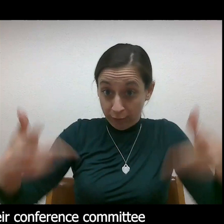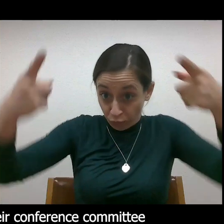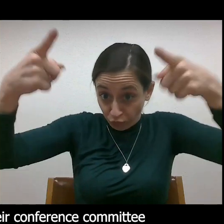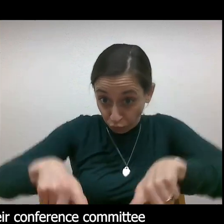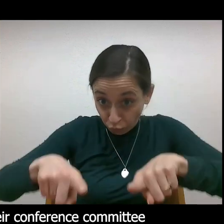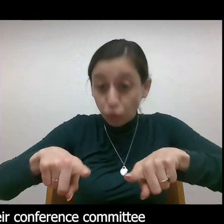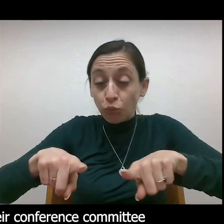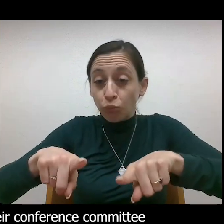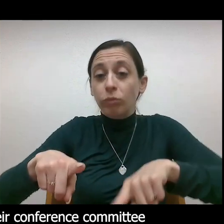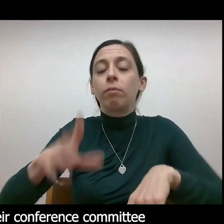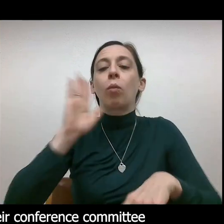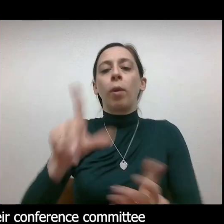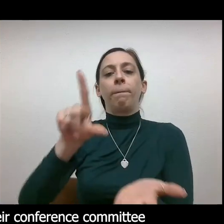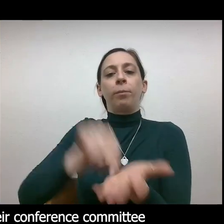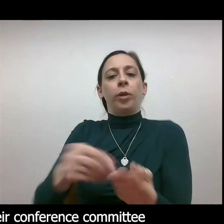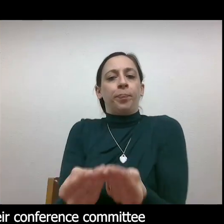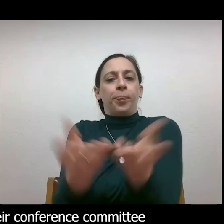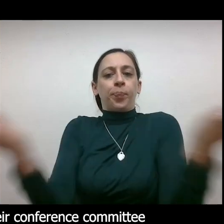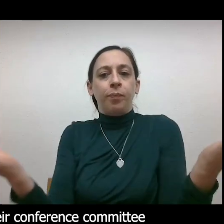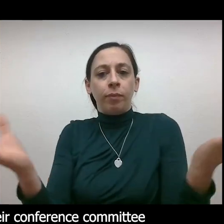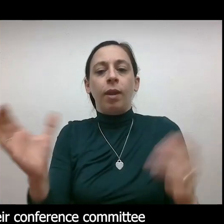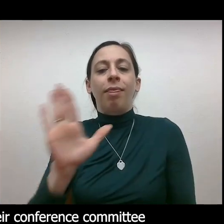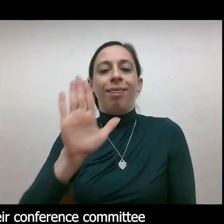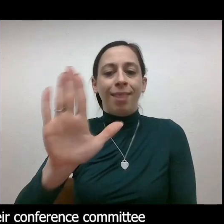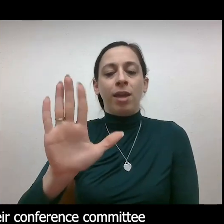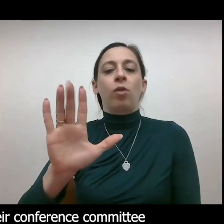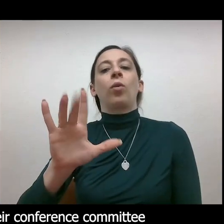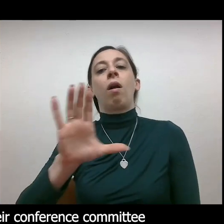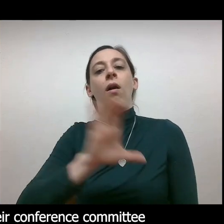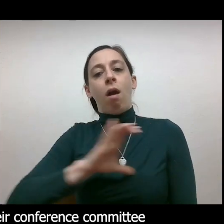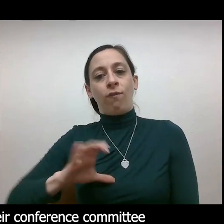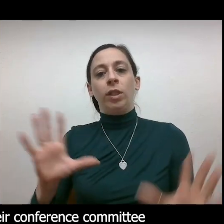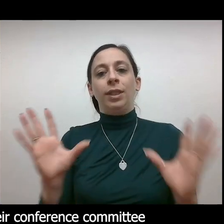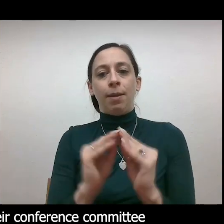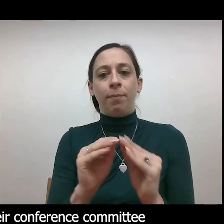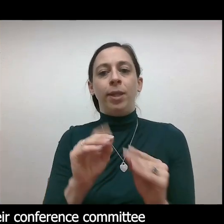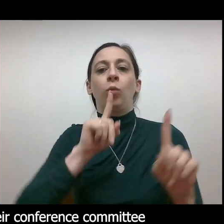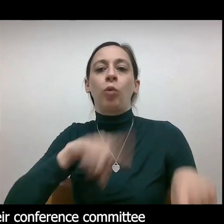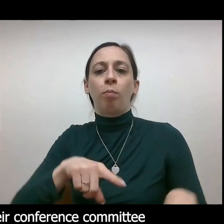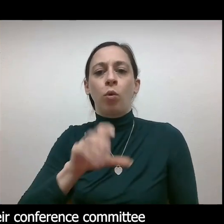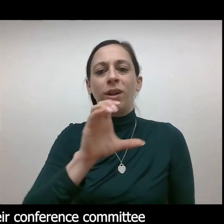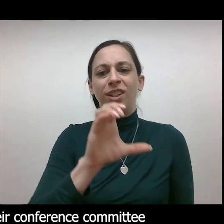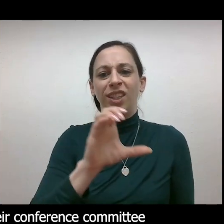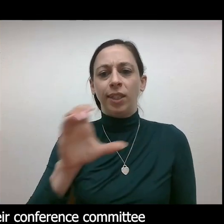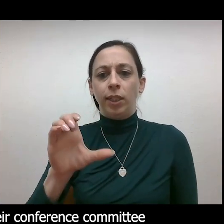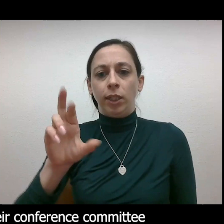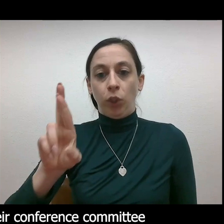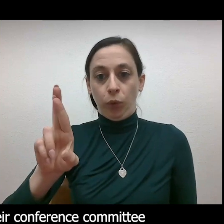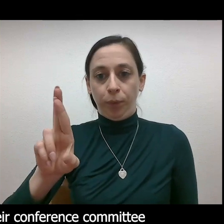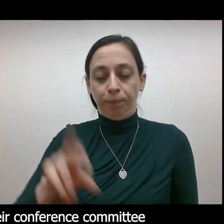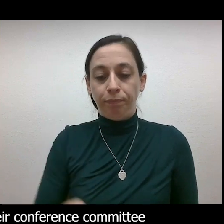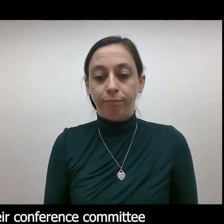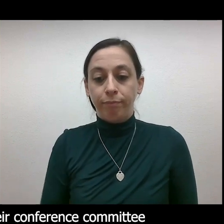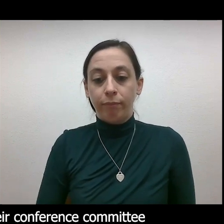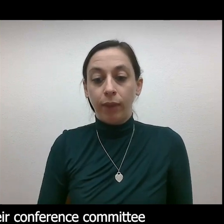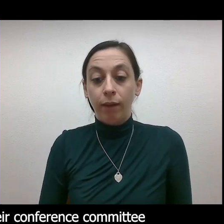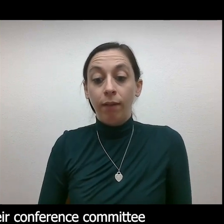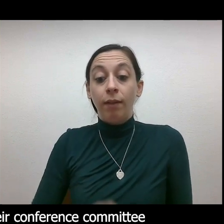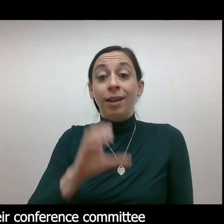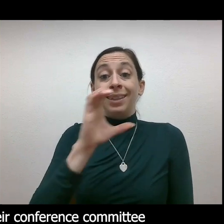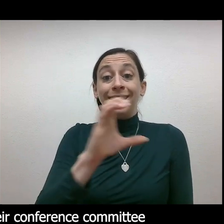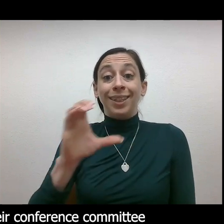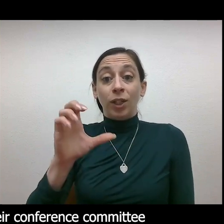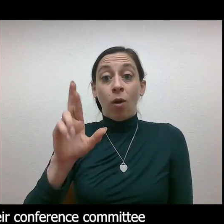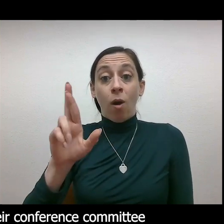After they agree, they will distribute the conference committee report, CCR, to the Senate and the